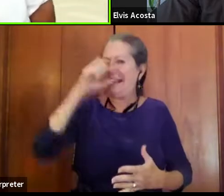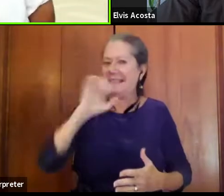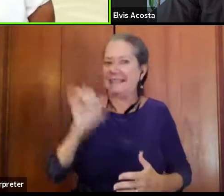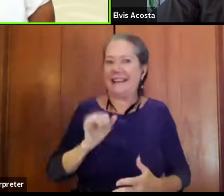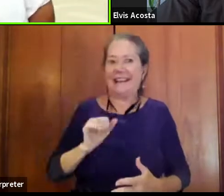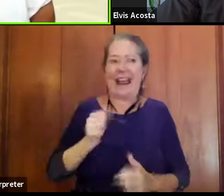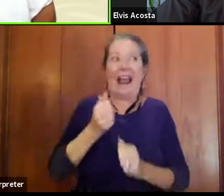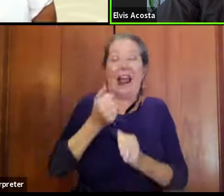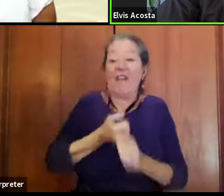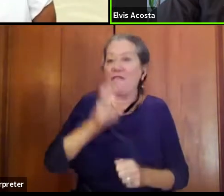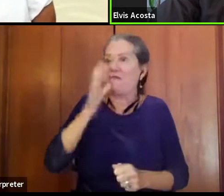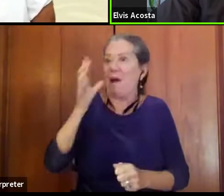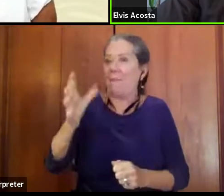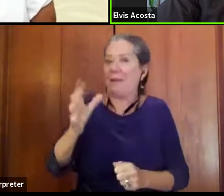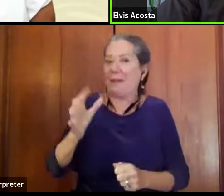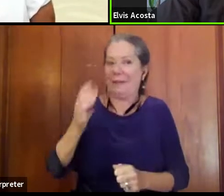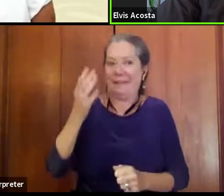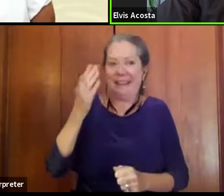over.